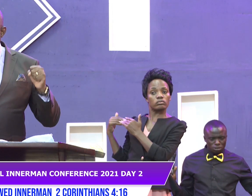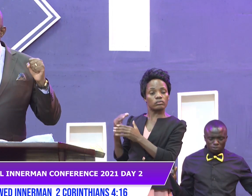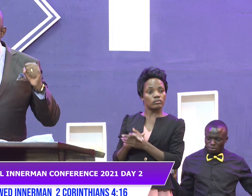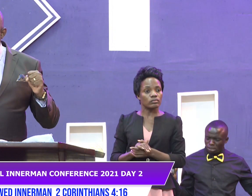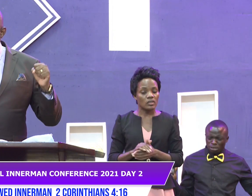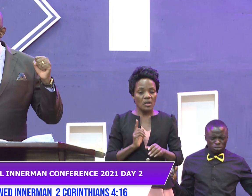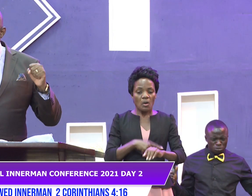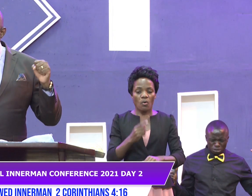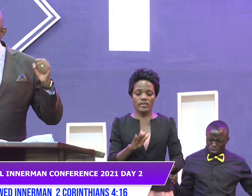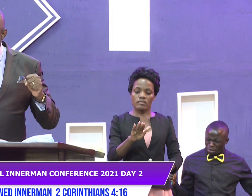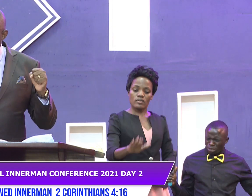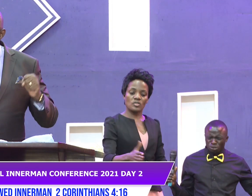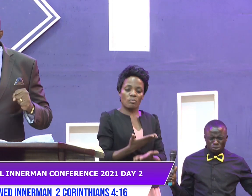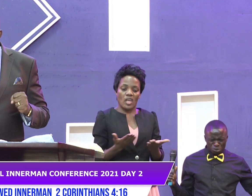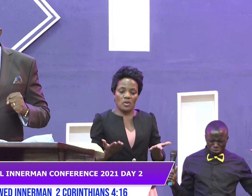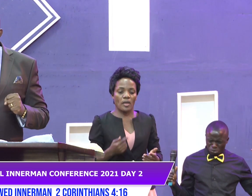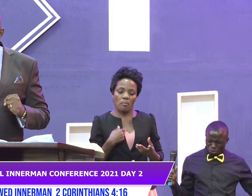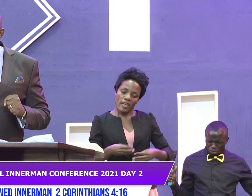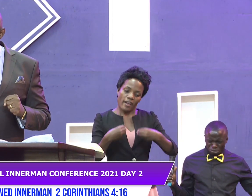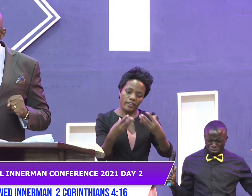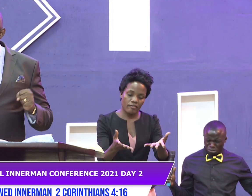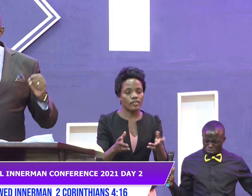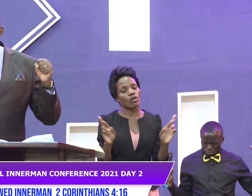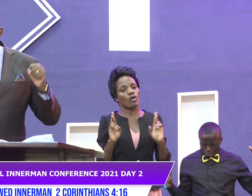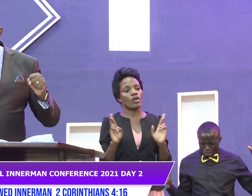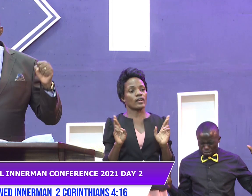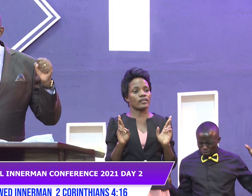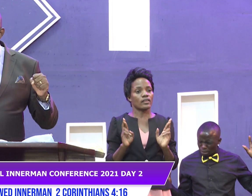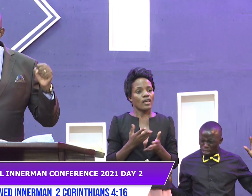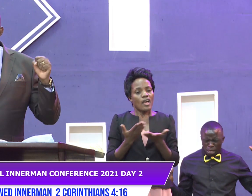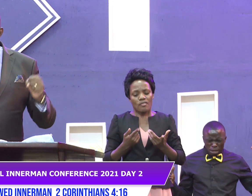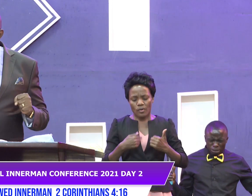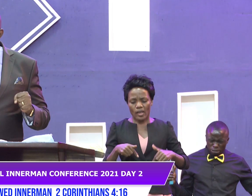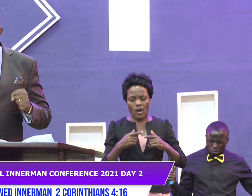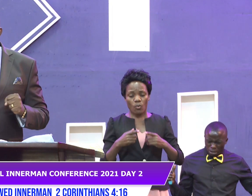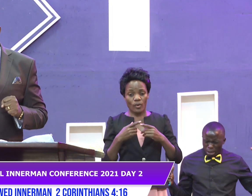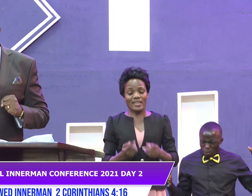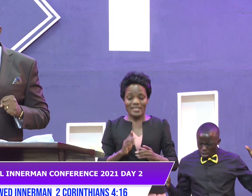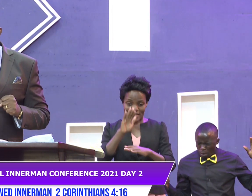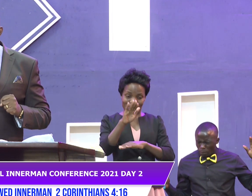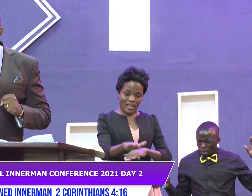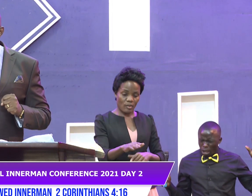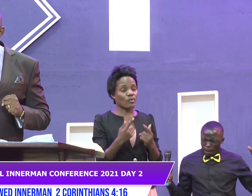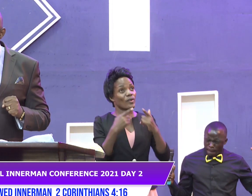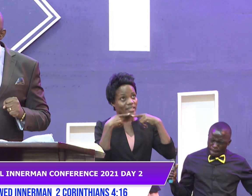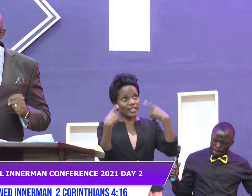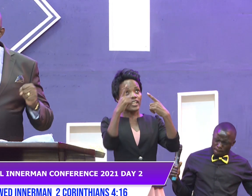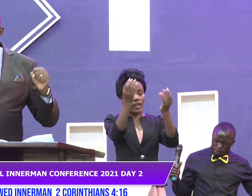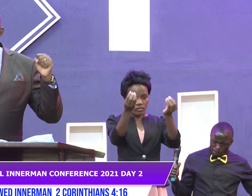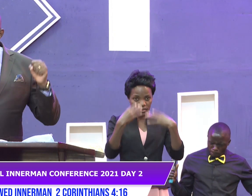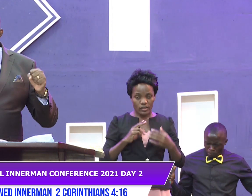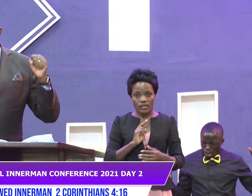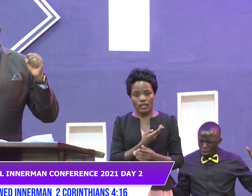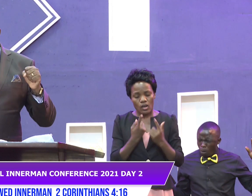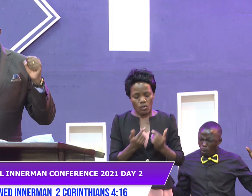Joshua, that everywhere where you have given, that everywhere we will step you have given us,